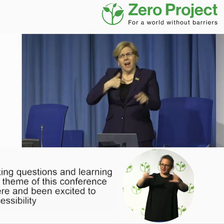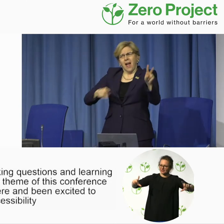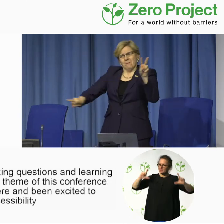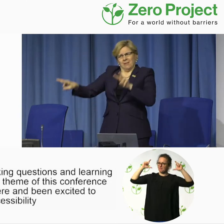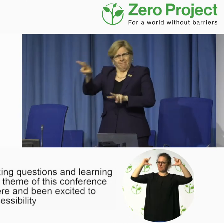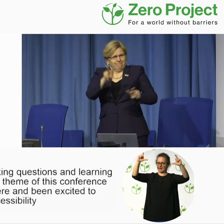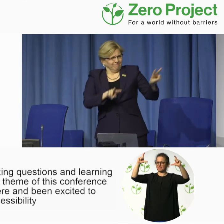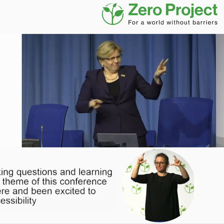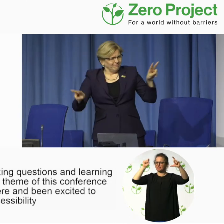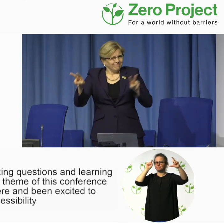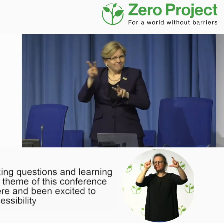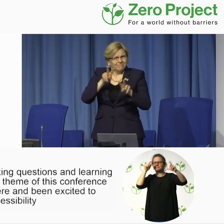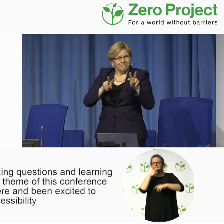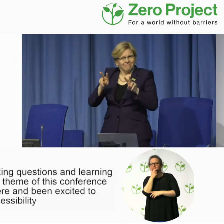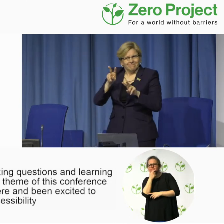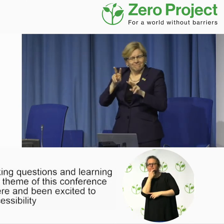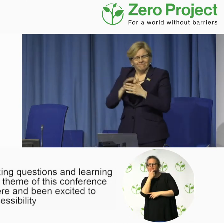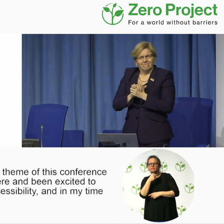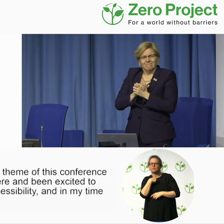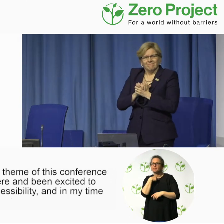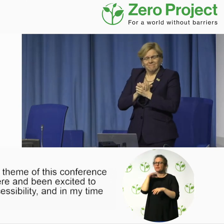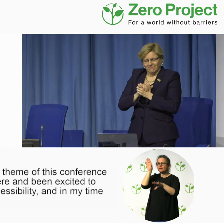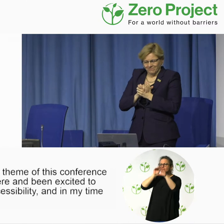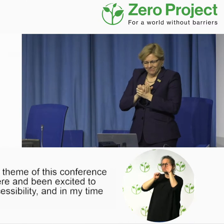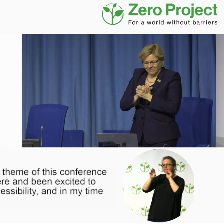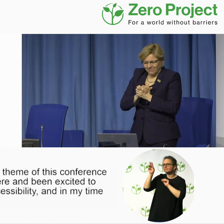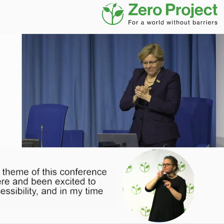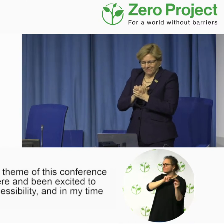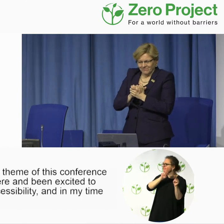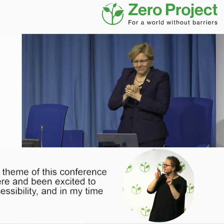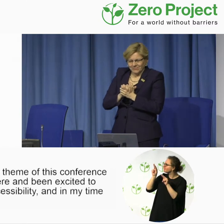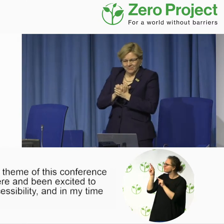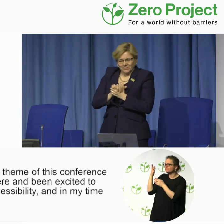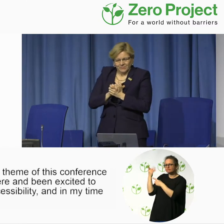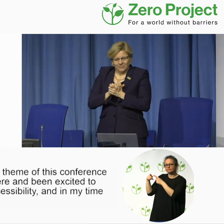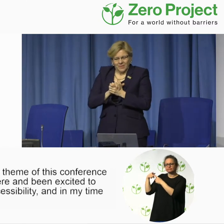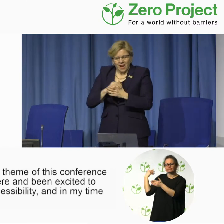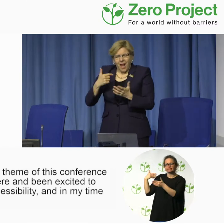about accessibility. And in my time here and being at the conference,